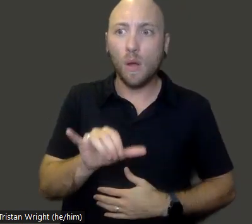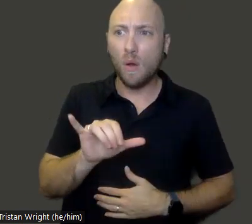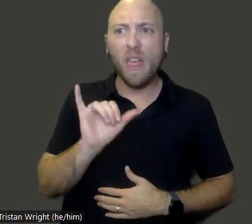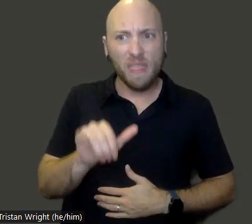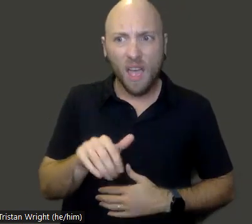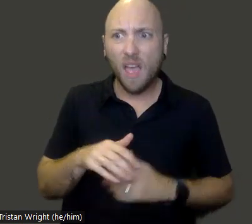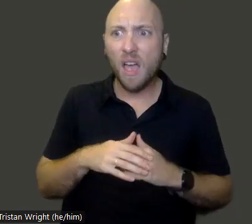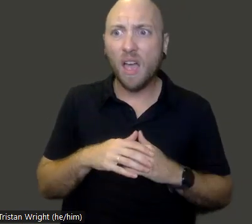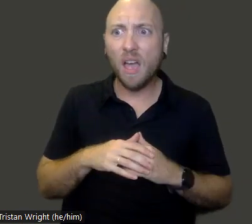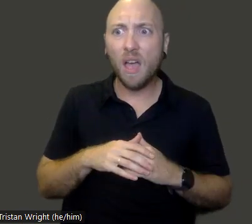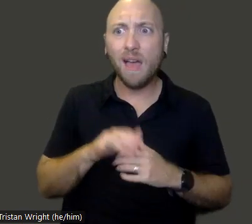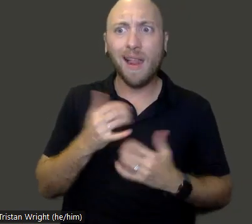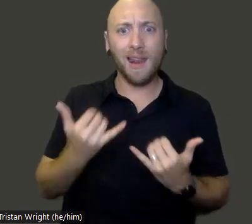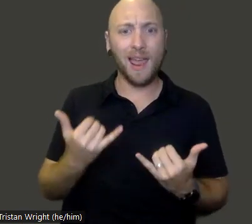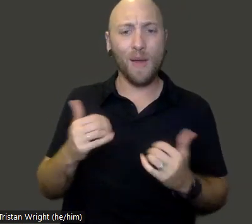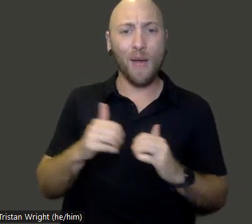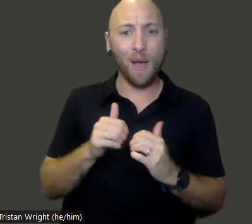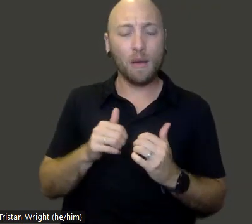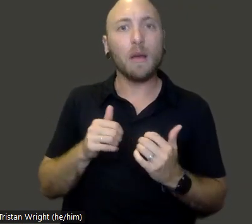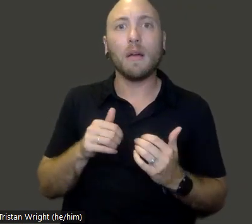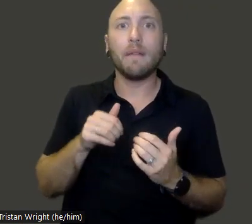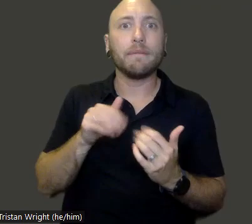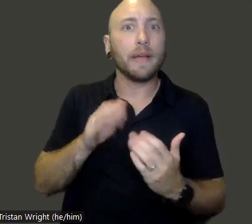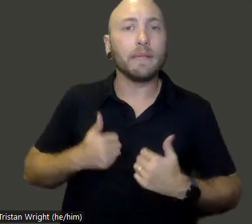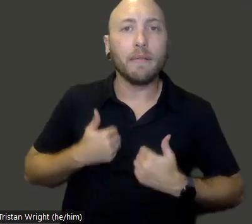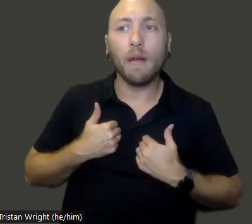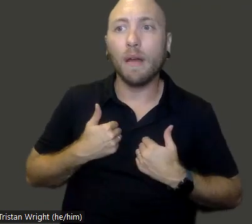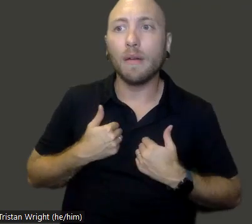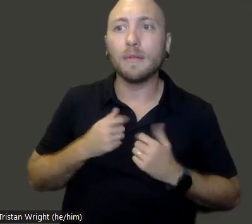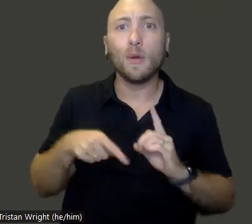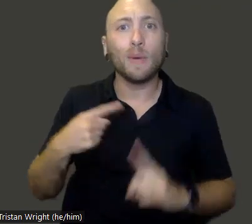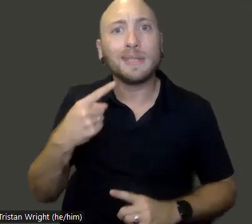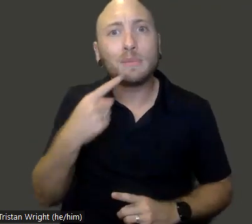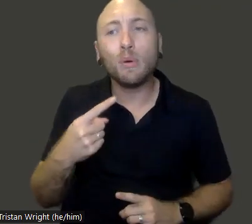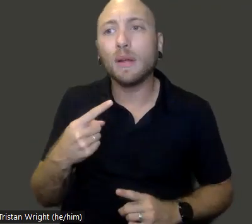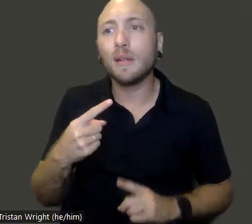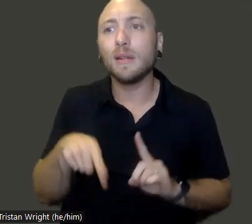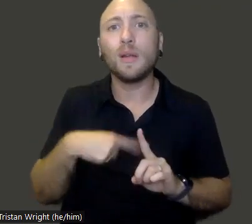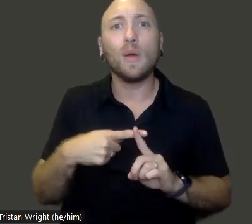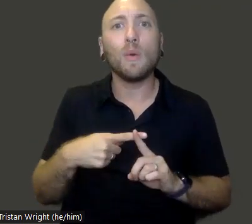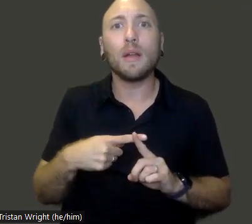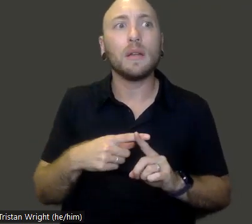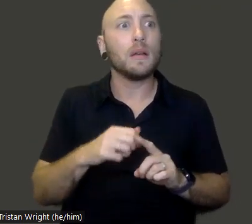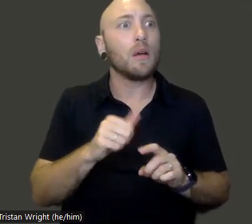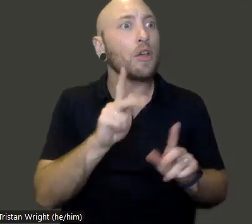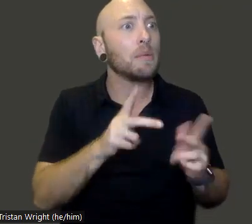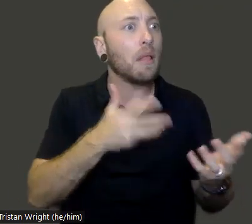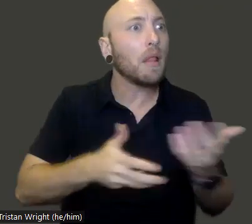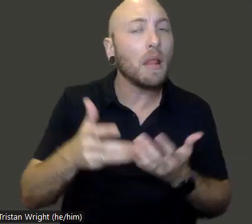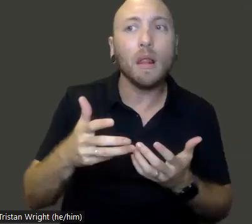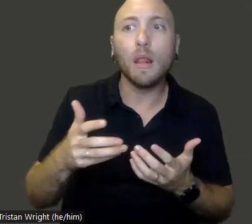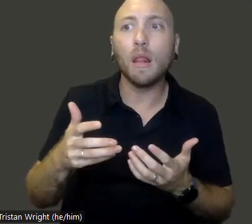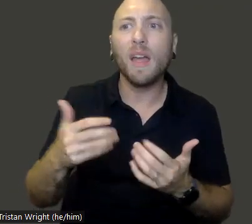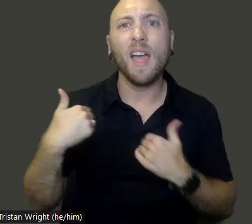deal with life? How do I deal with disappointment? How do I deal with being happy? How do I deal with other people? How do I deal with responsibility? Like all this